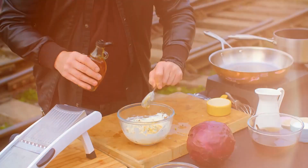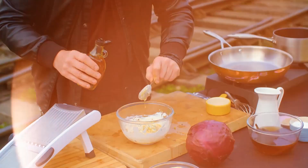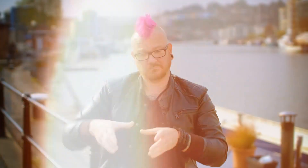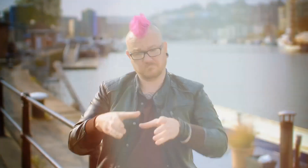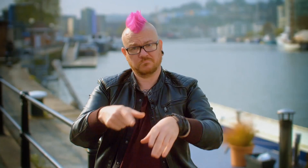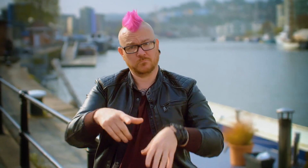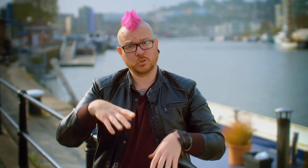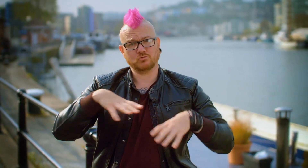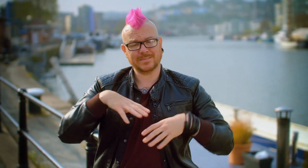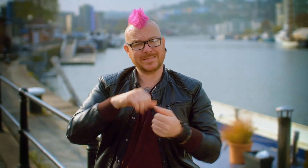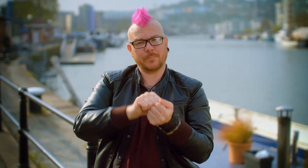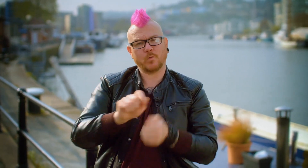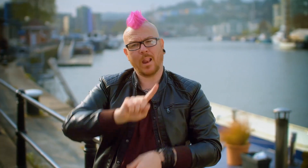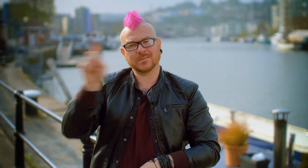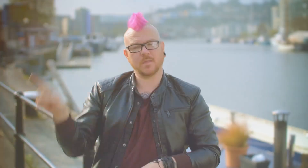Then into the fridge for later on.